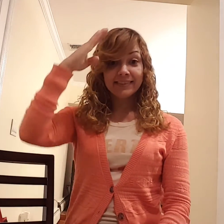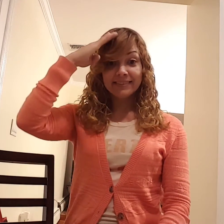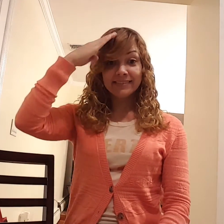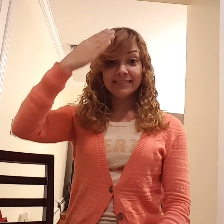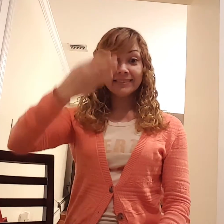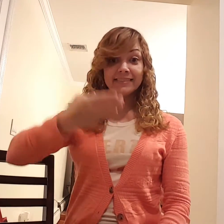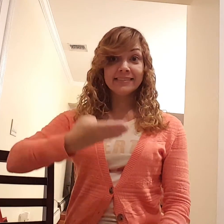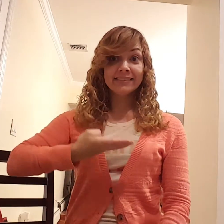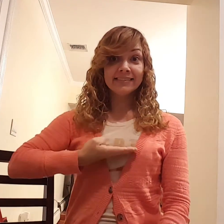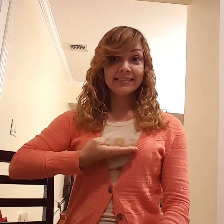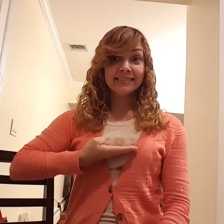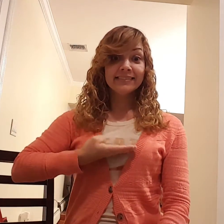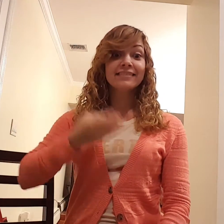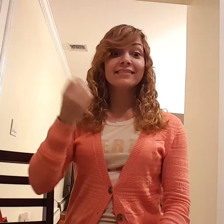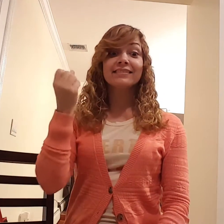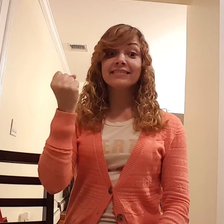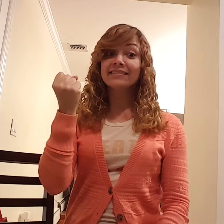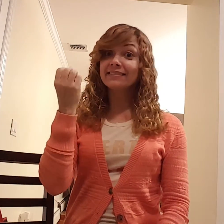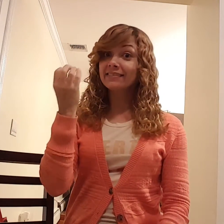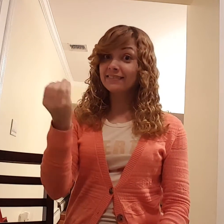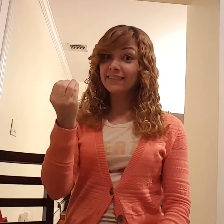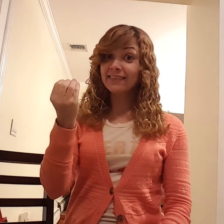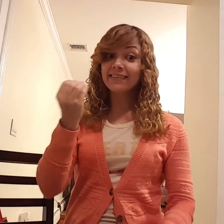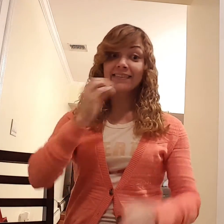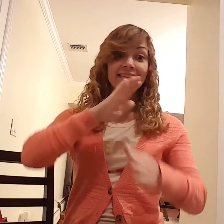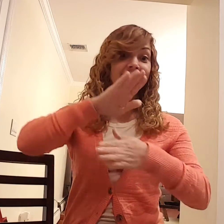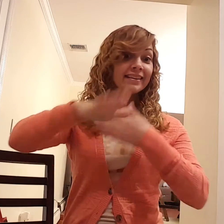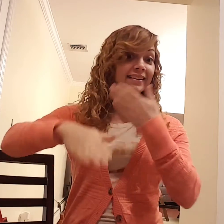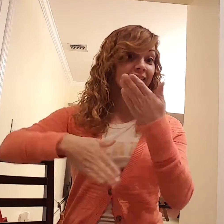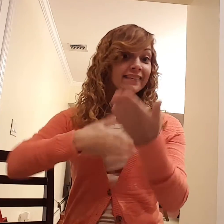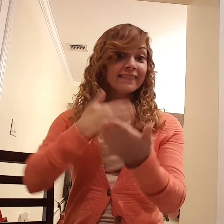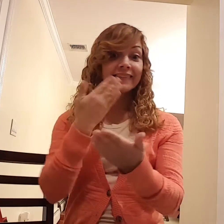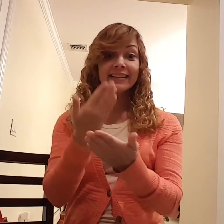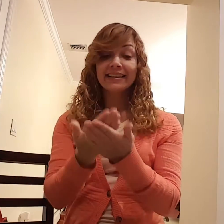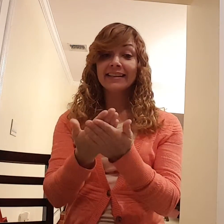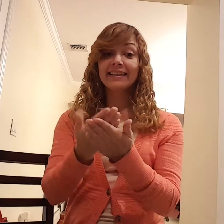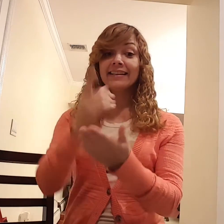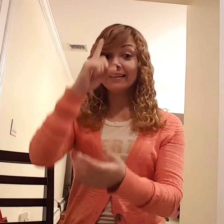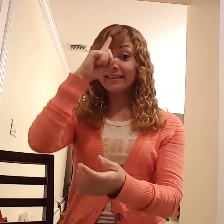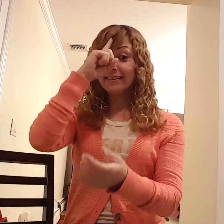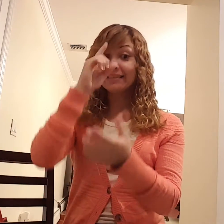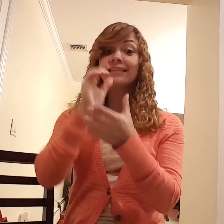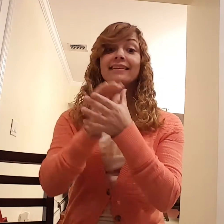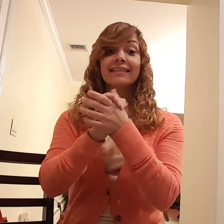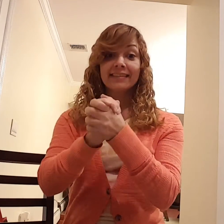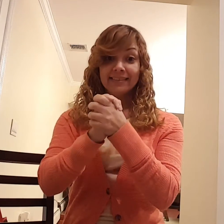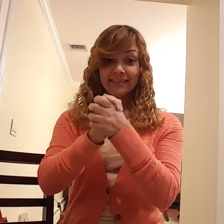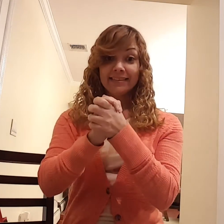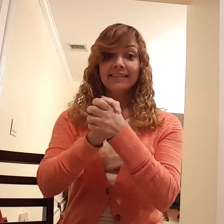son so that everyone who believes